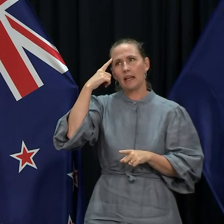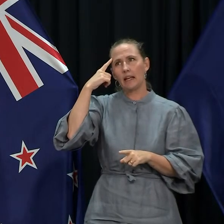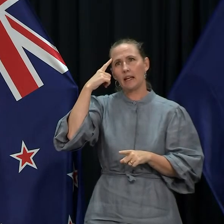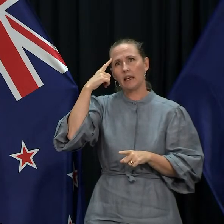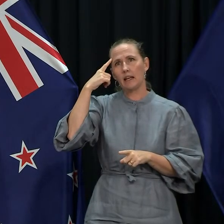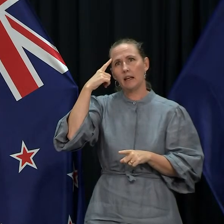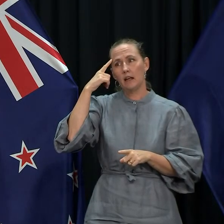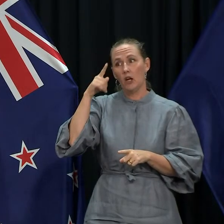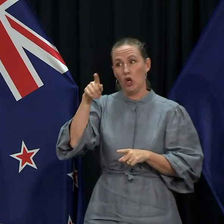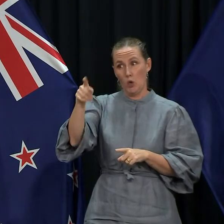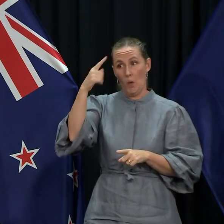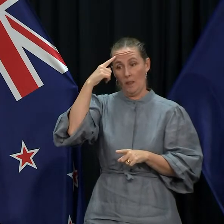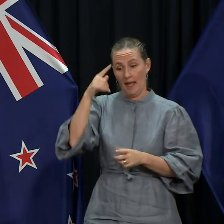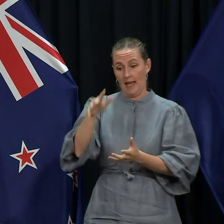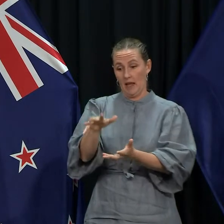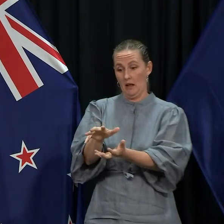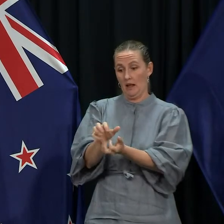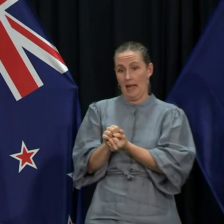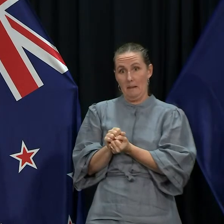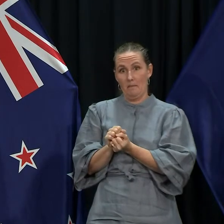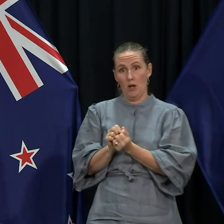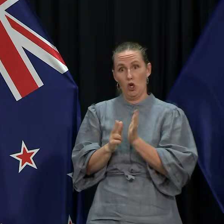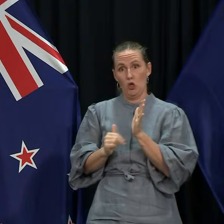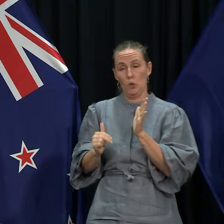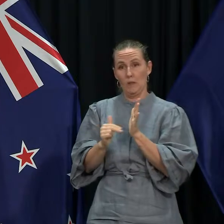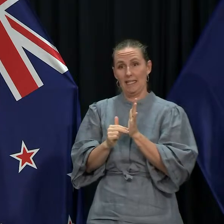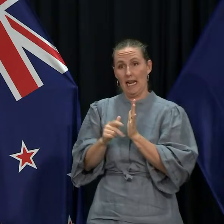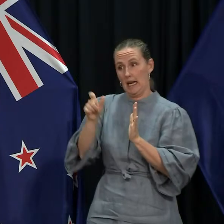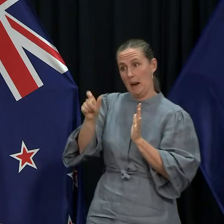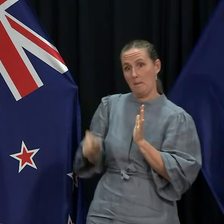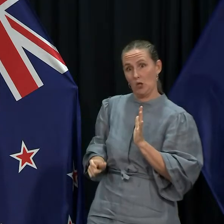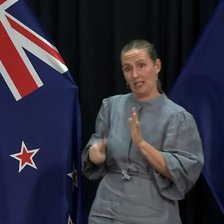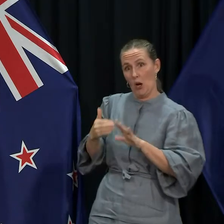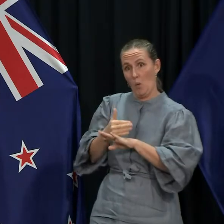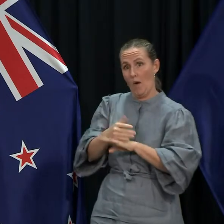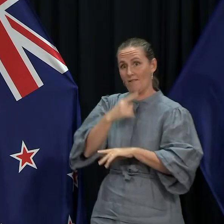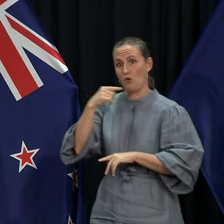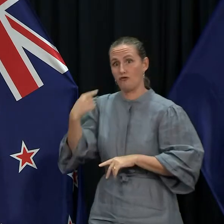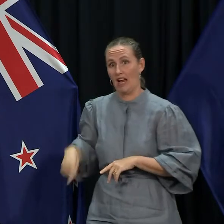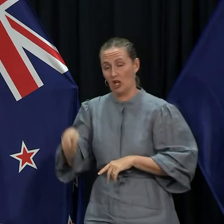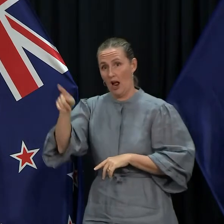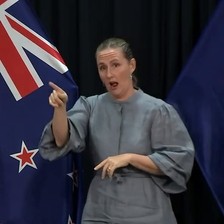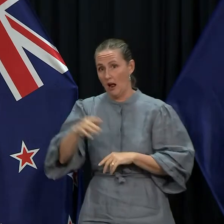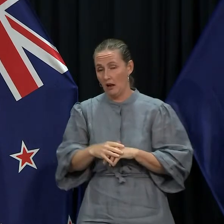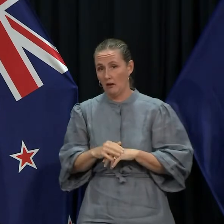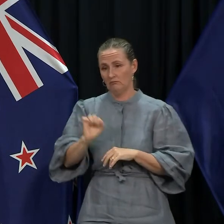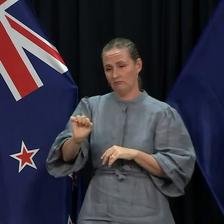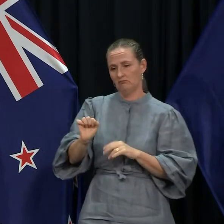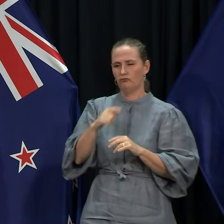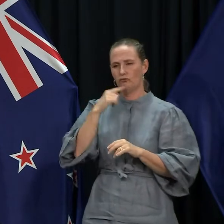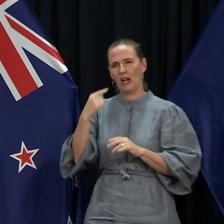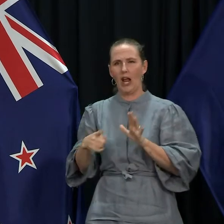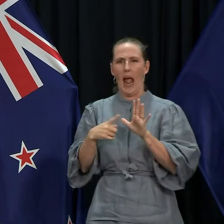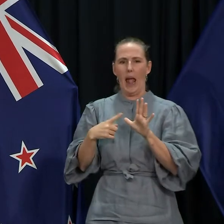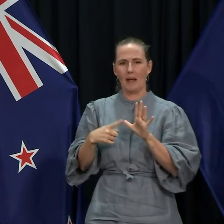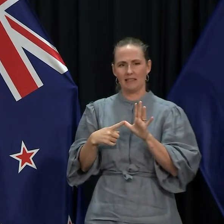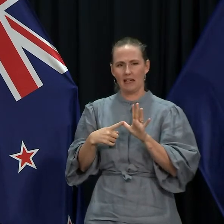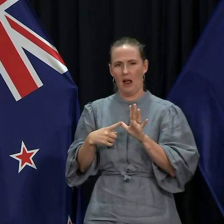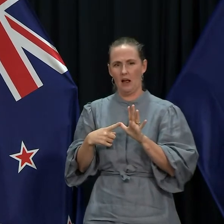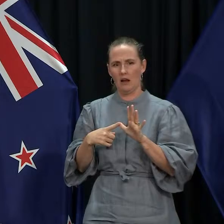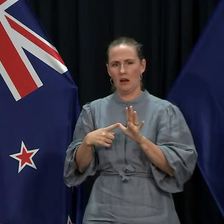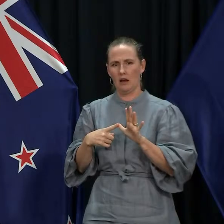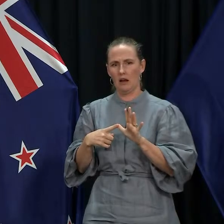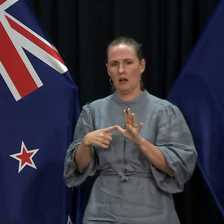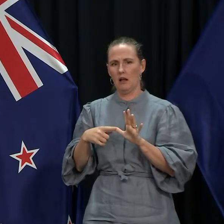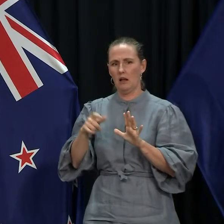our representation there, this is somehow something that we will not venture down the path of, or that we've definitively ruled out, or we have